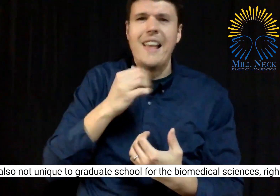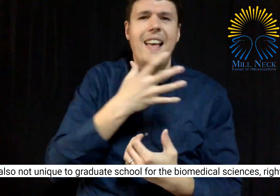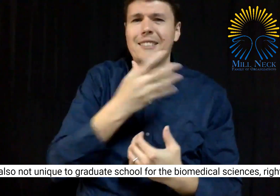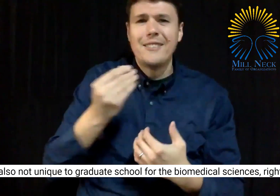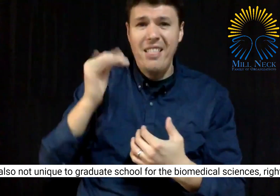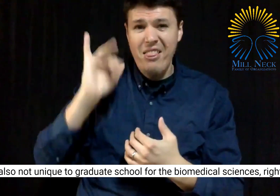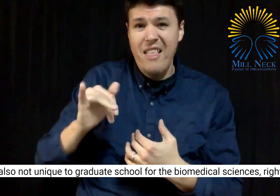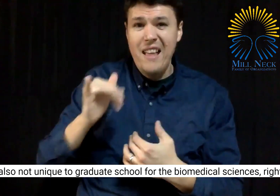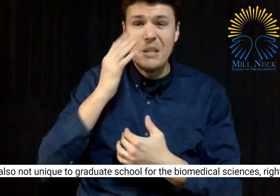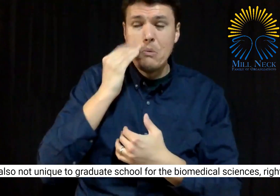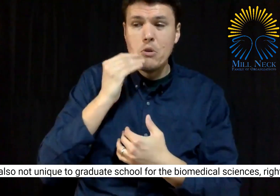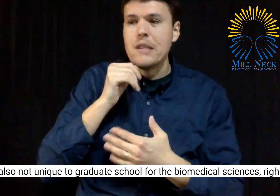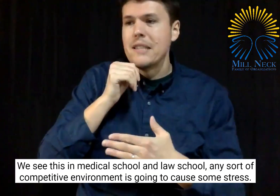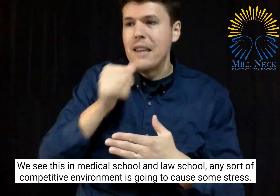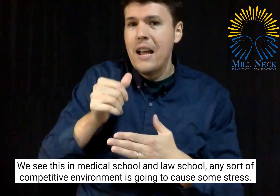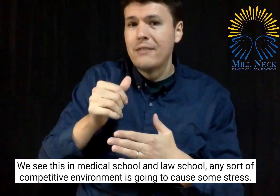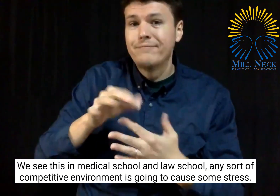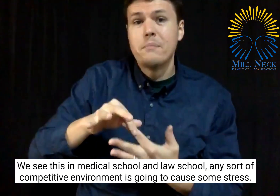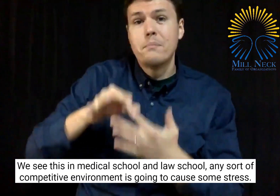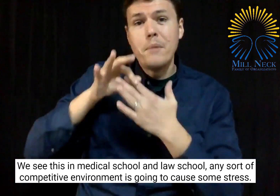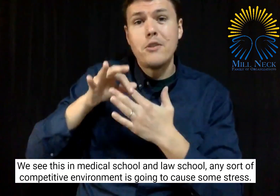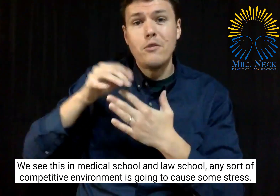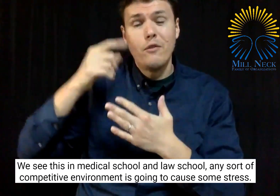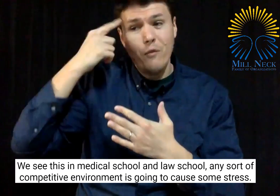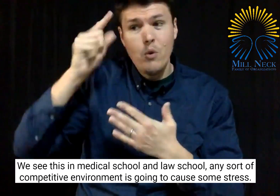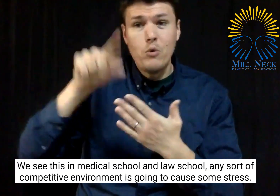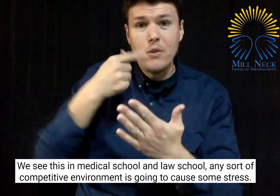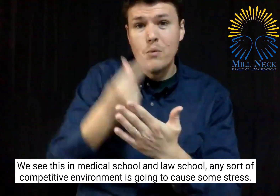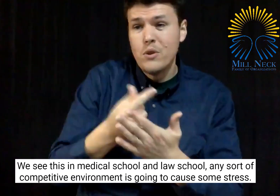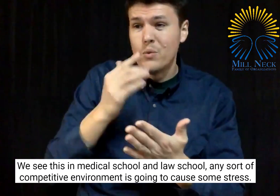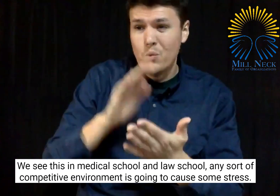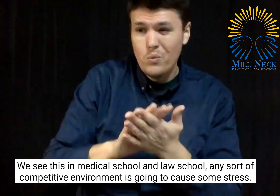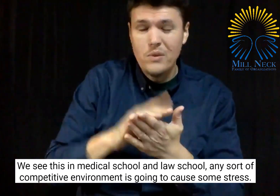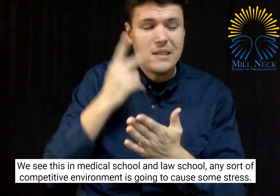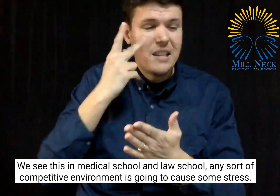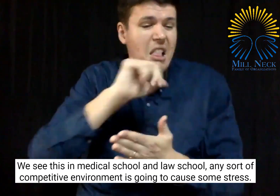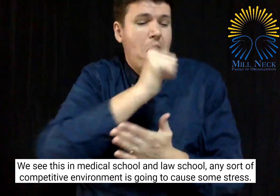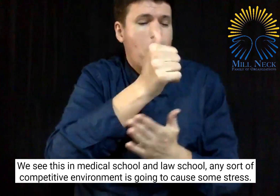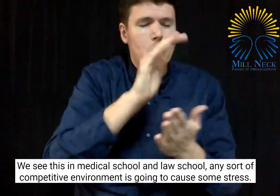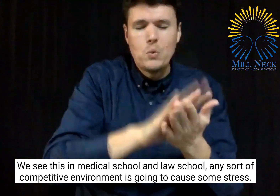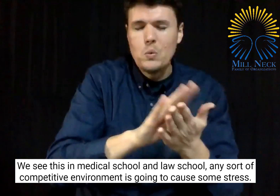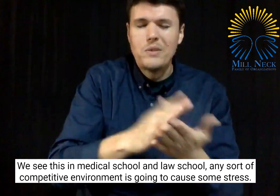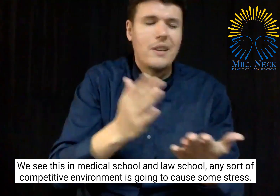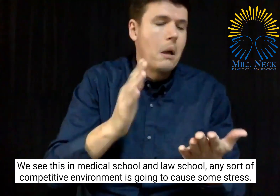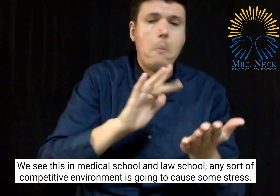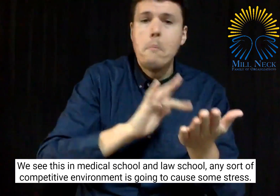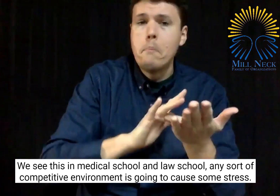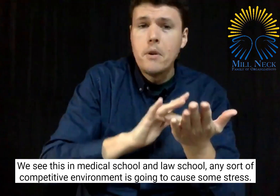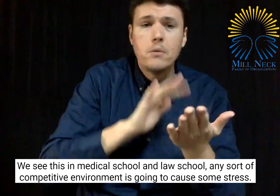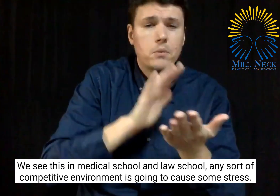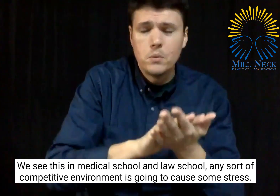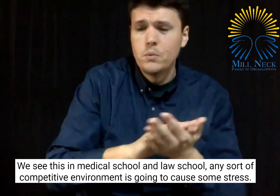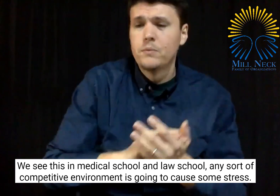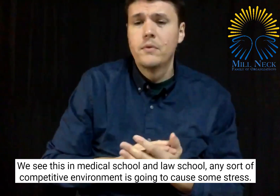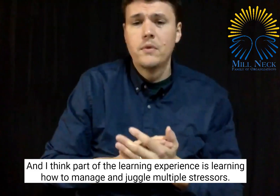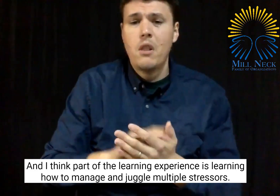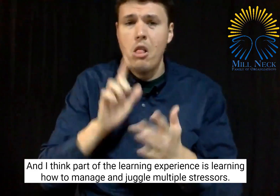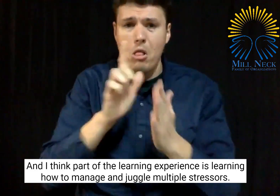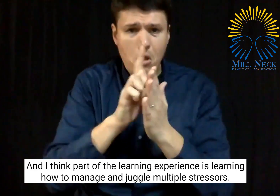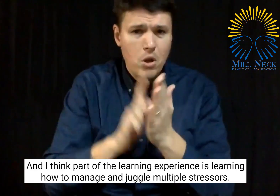for the biomedical sciences, right? We see this in medical school and law school. Any sort of competitive environment is going to cause some stress. And I think part of